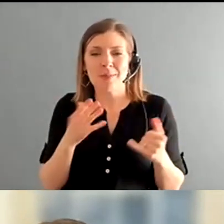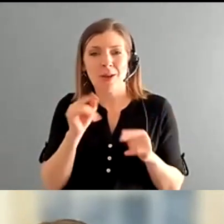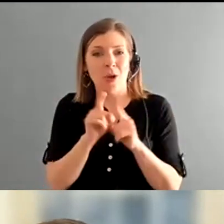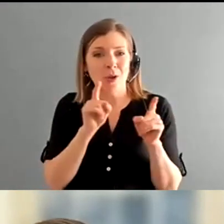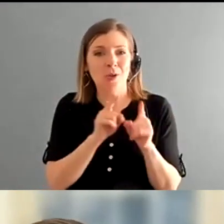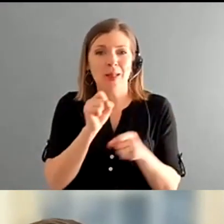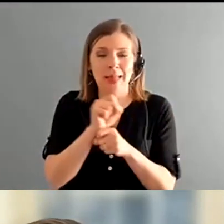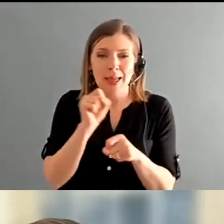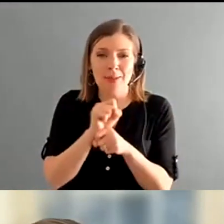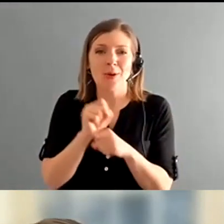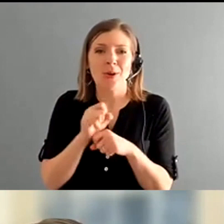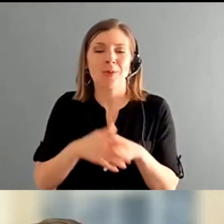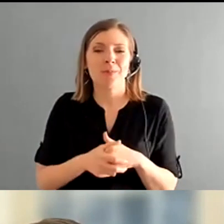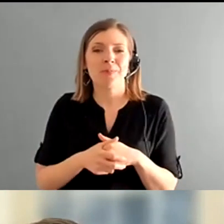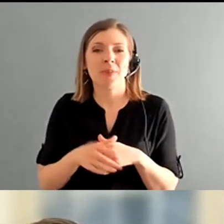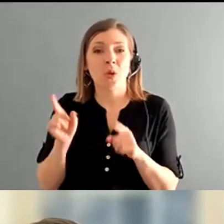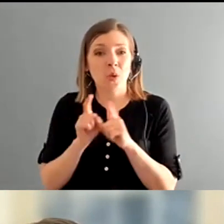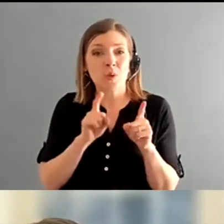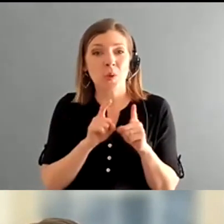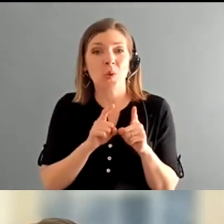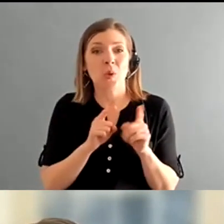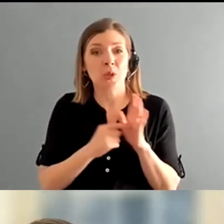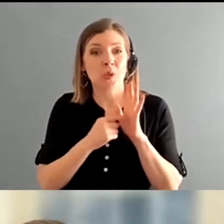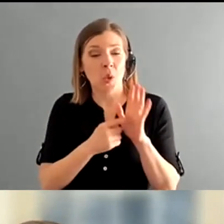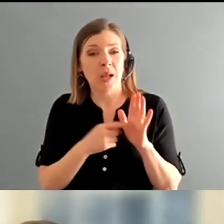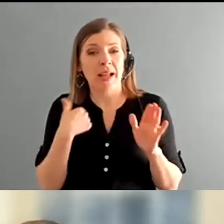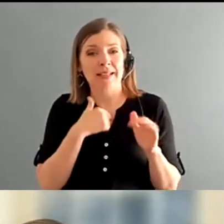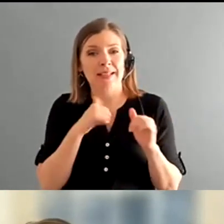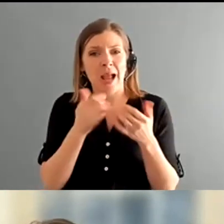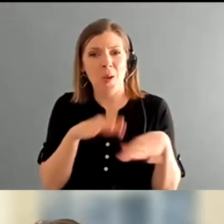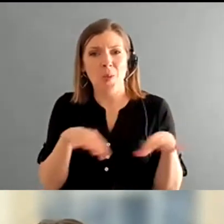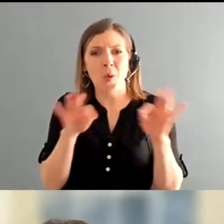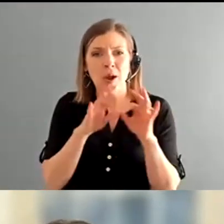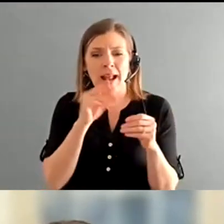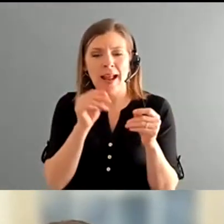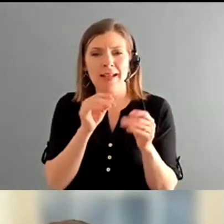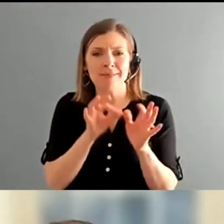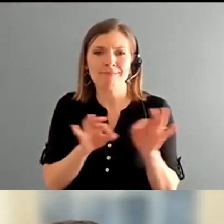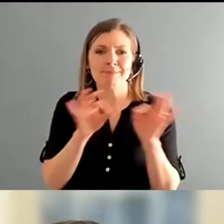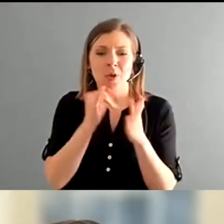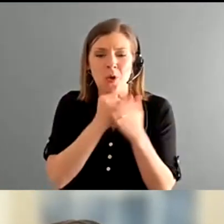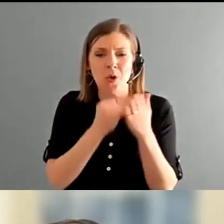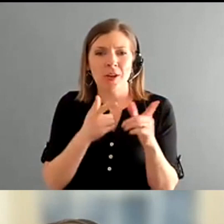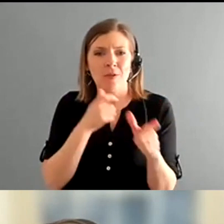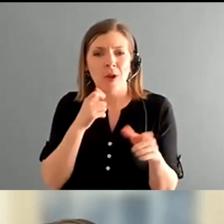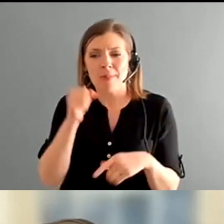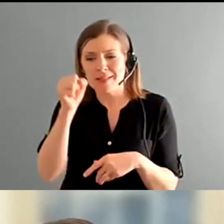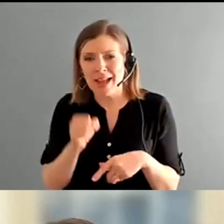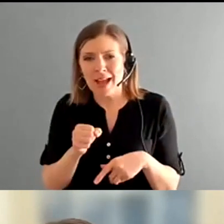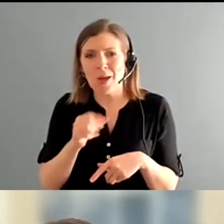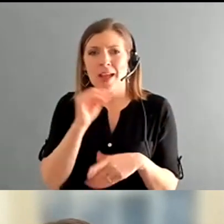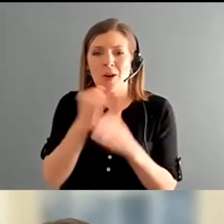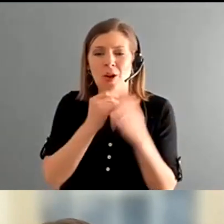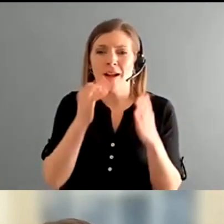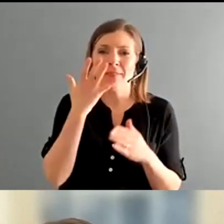also labor, and also showing us how important and the significance of artists from the global south and artists of